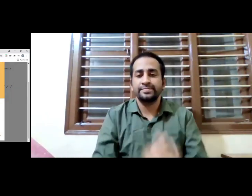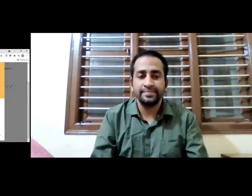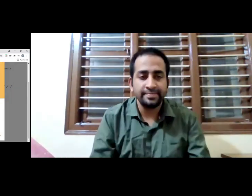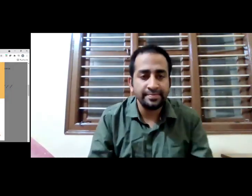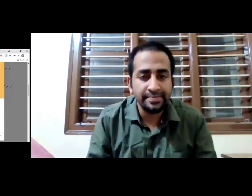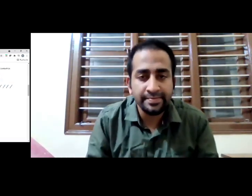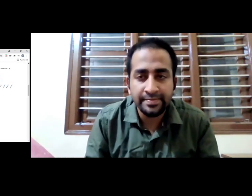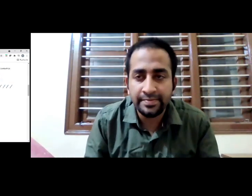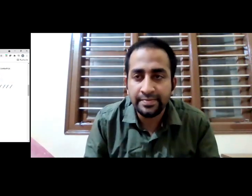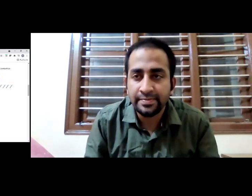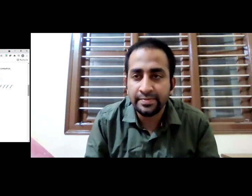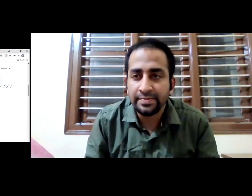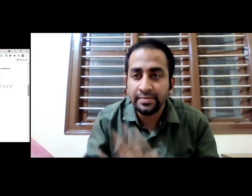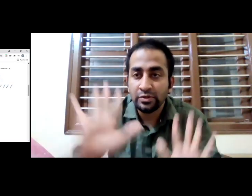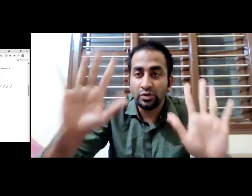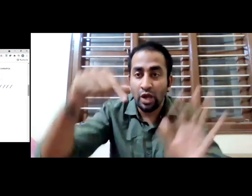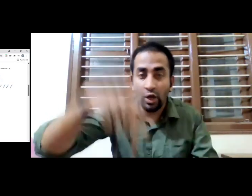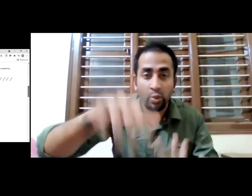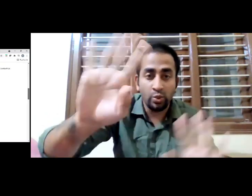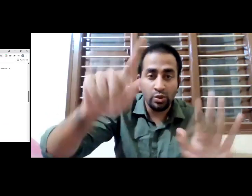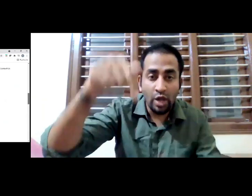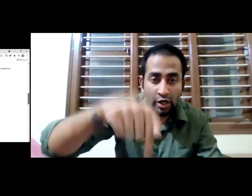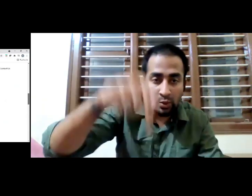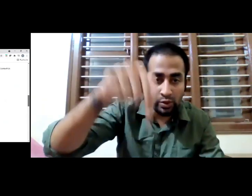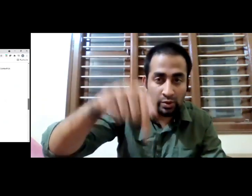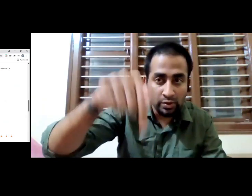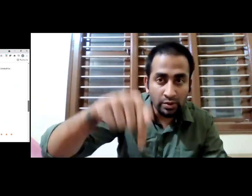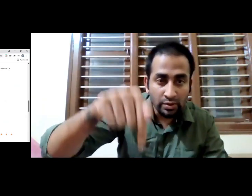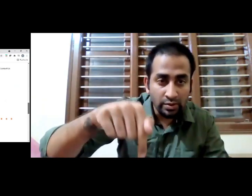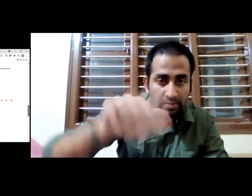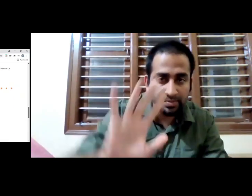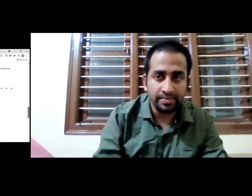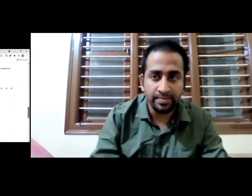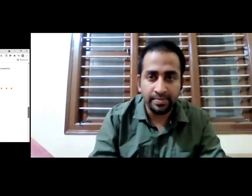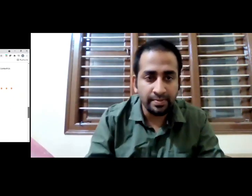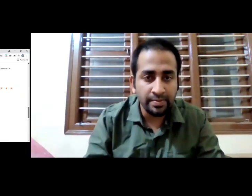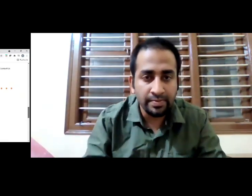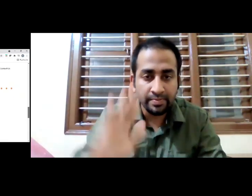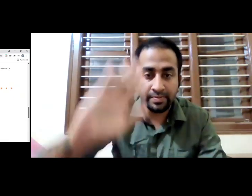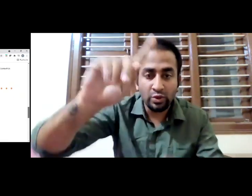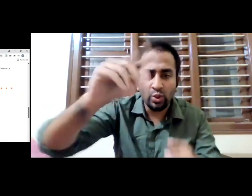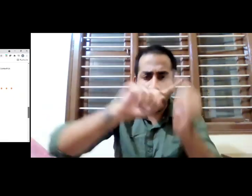Thank you so much. You can switch off the PPT. Okay, scroll down, scroll down.